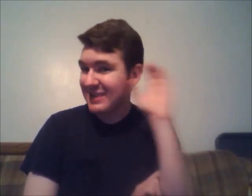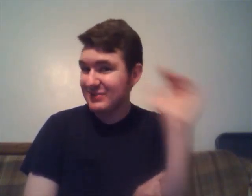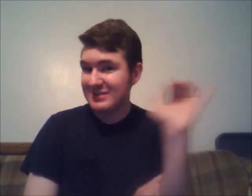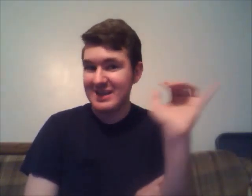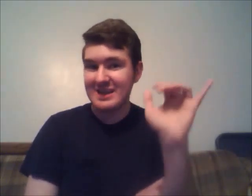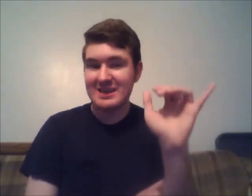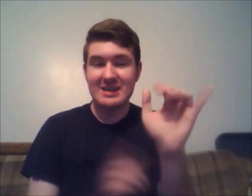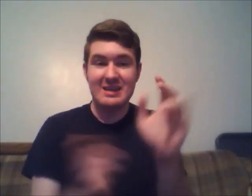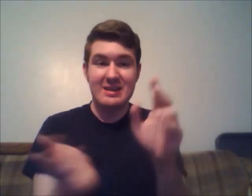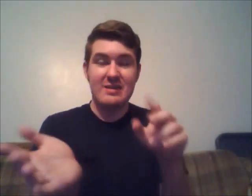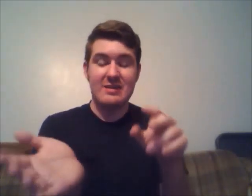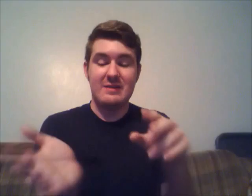sounds like